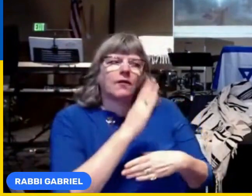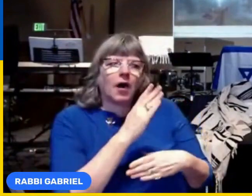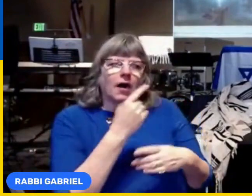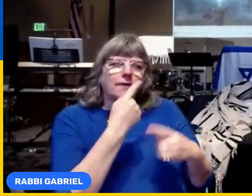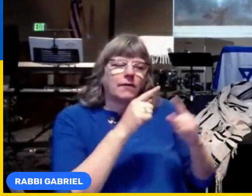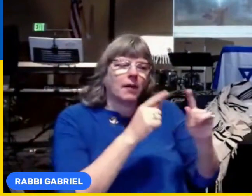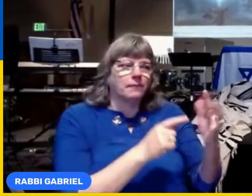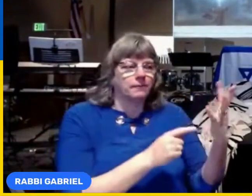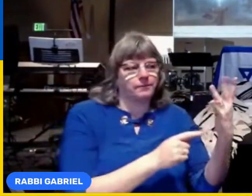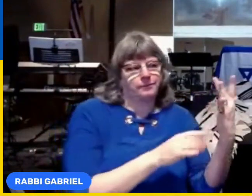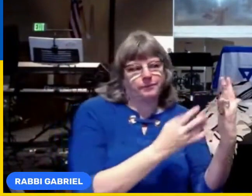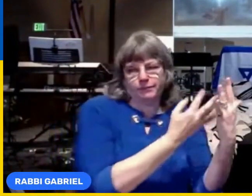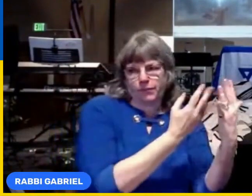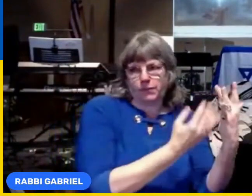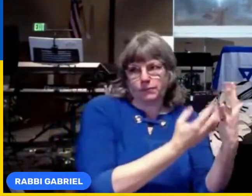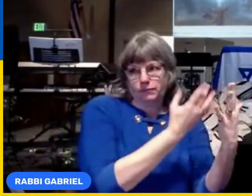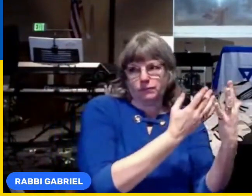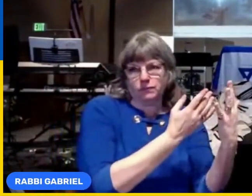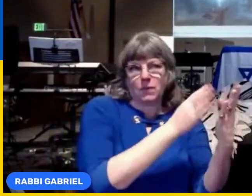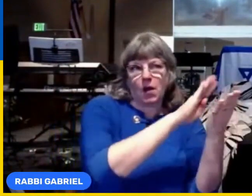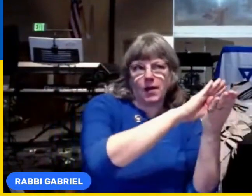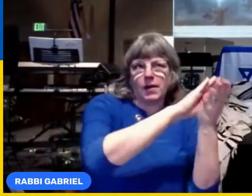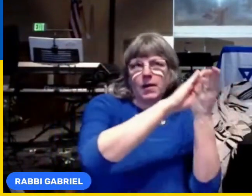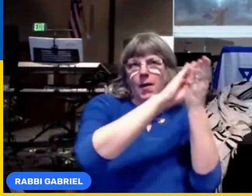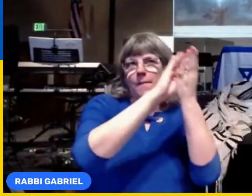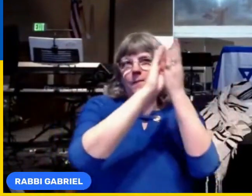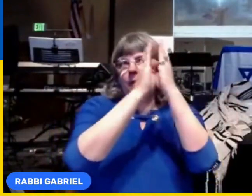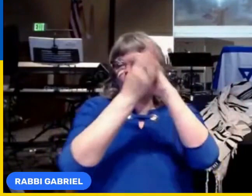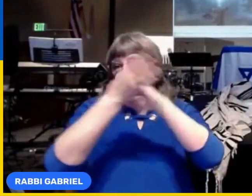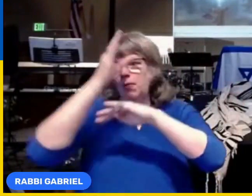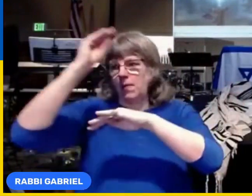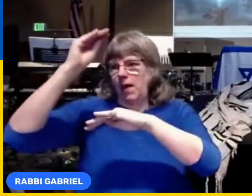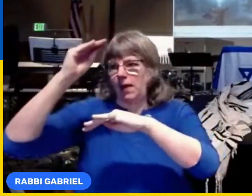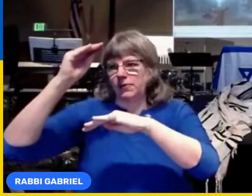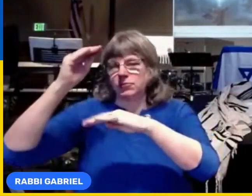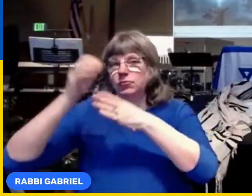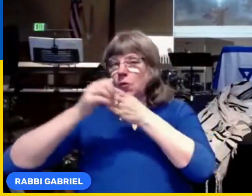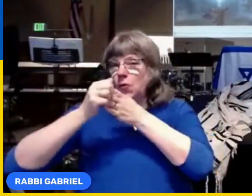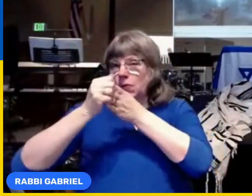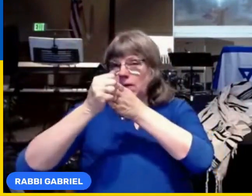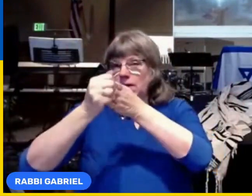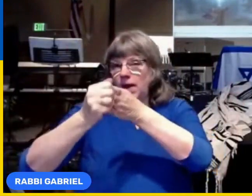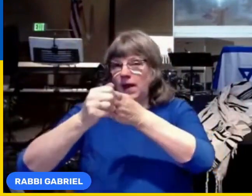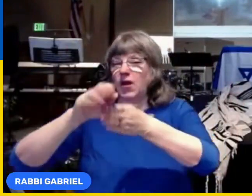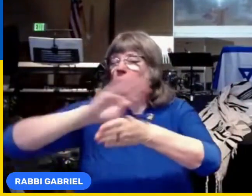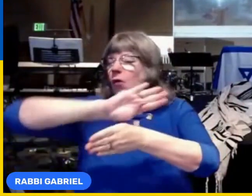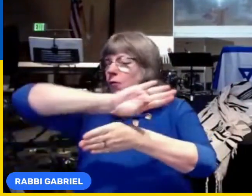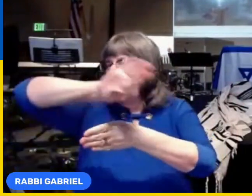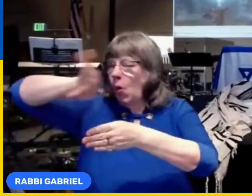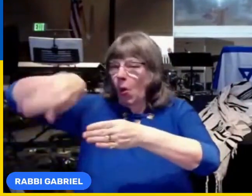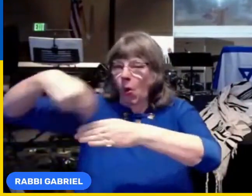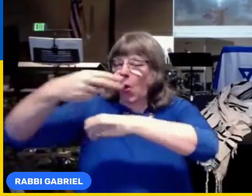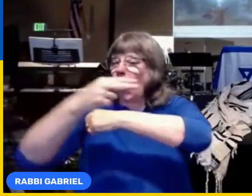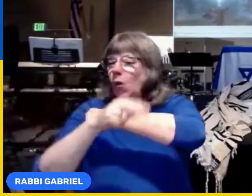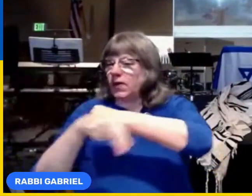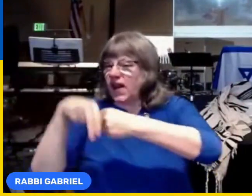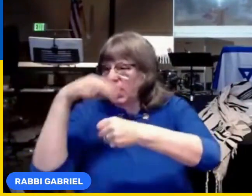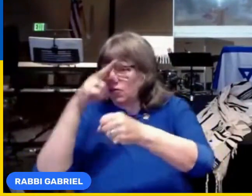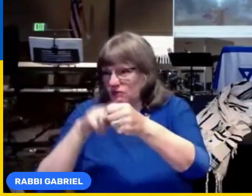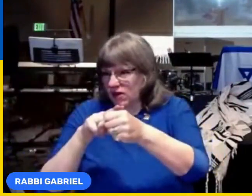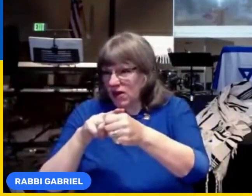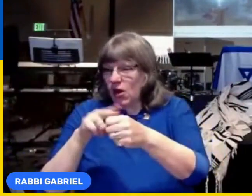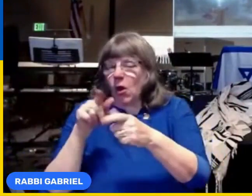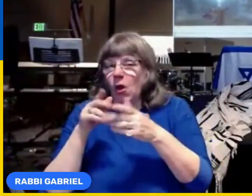fiery host, became the man who led a whole nation through the